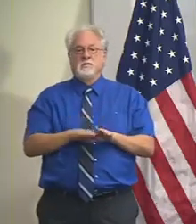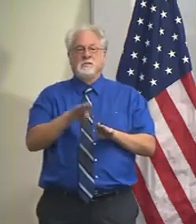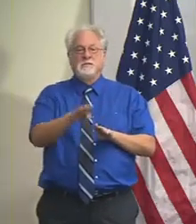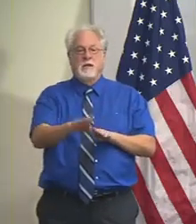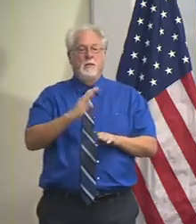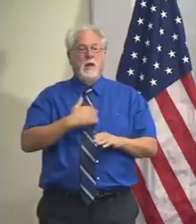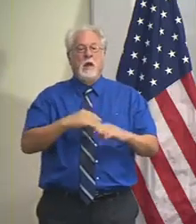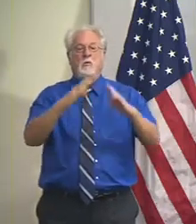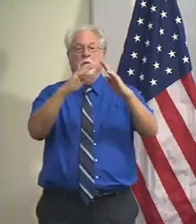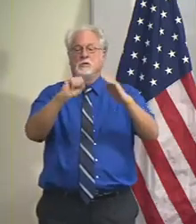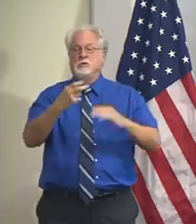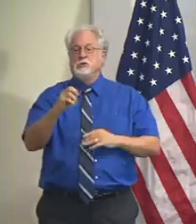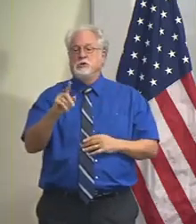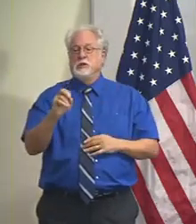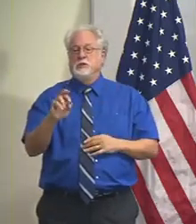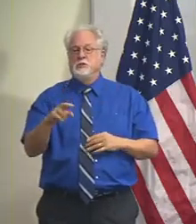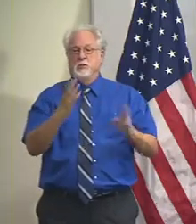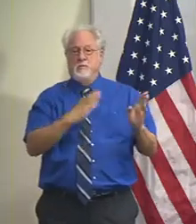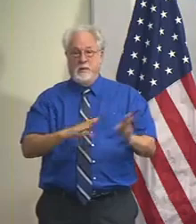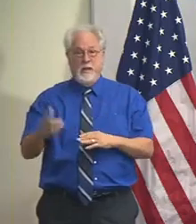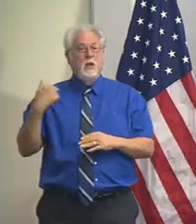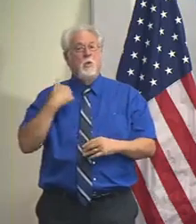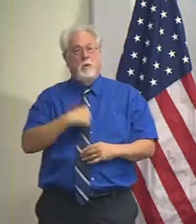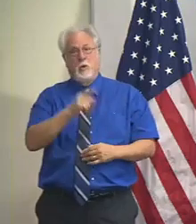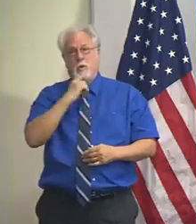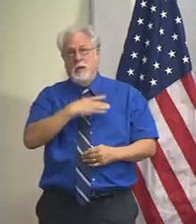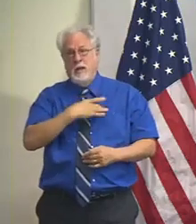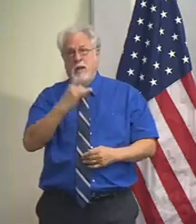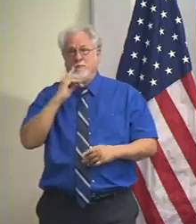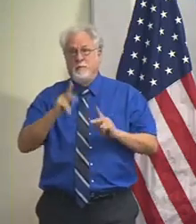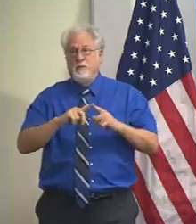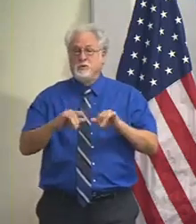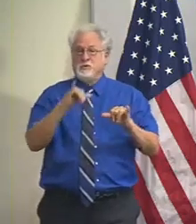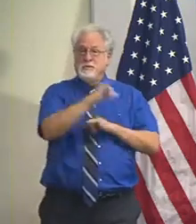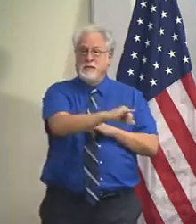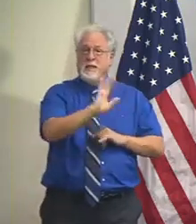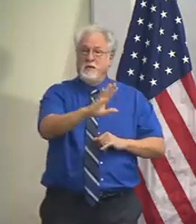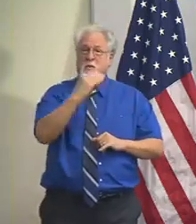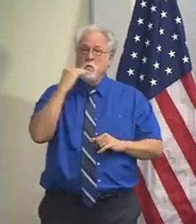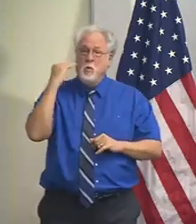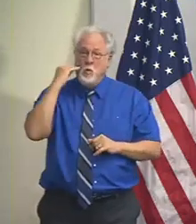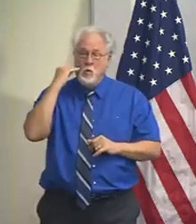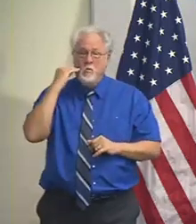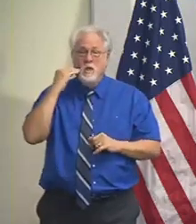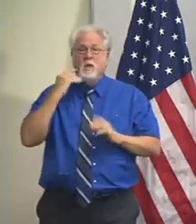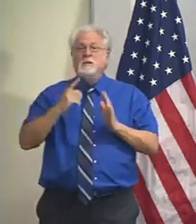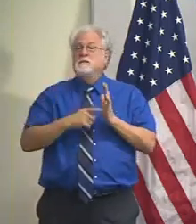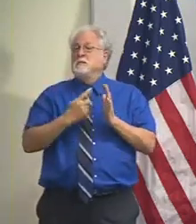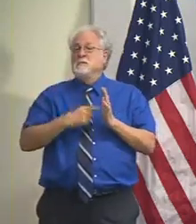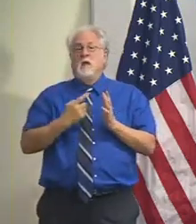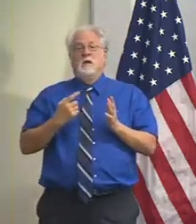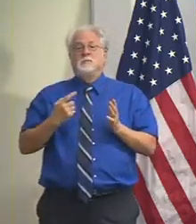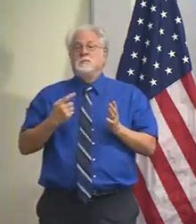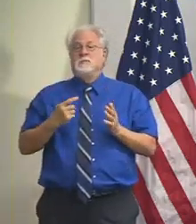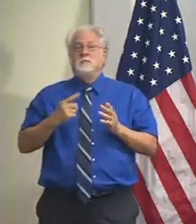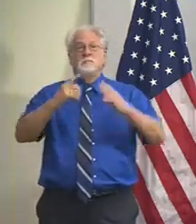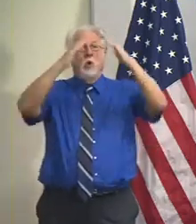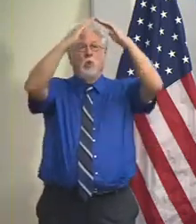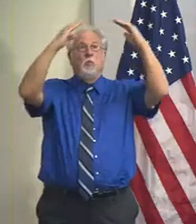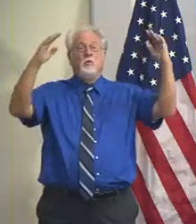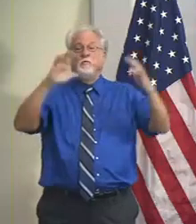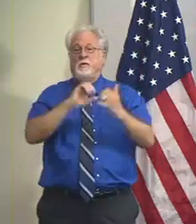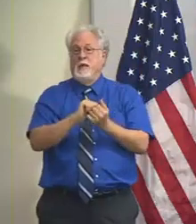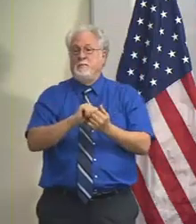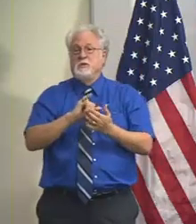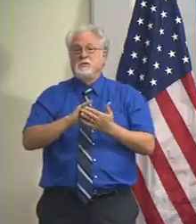our sheltering plan, because we really would like for people to stay in their home, and sometimes it's just the roof damage